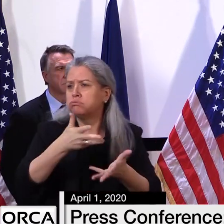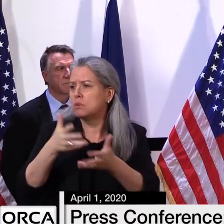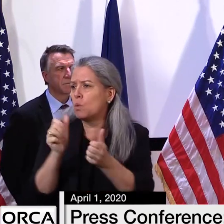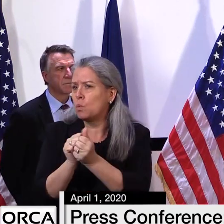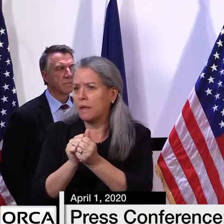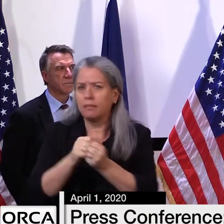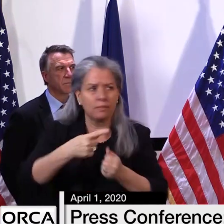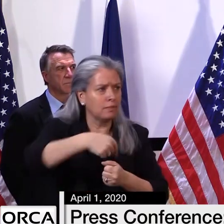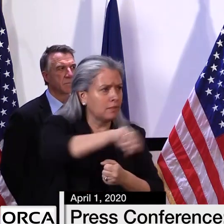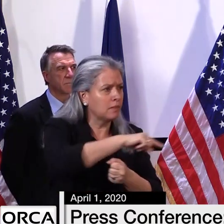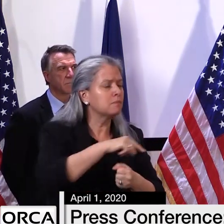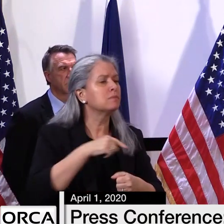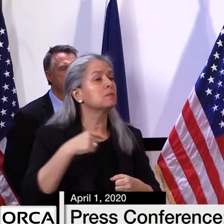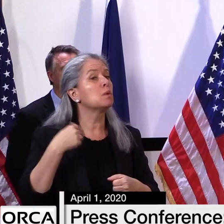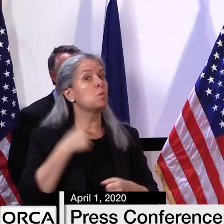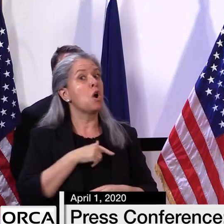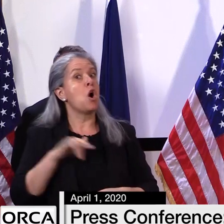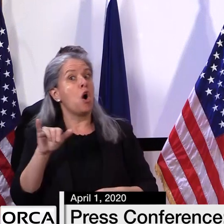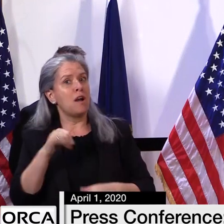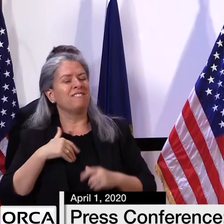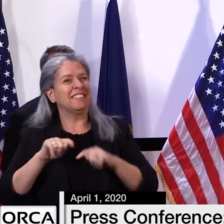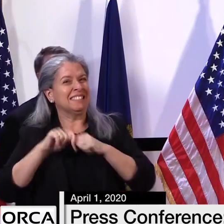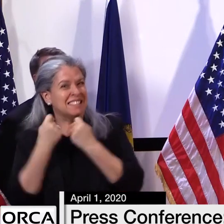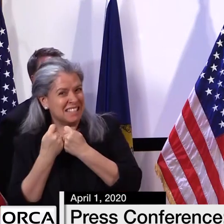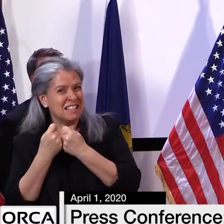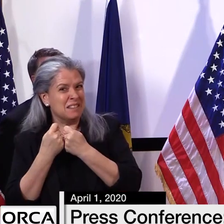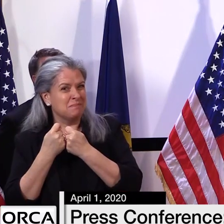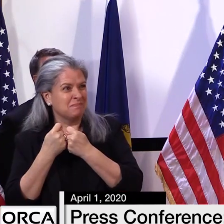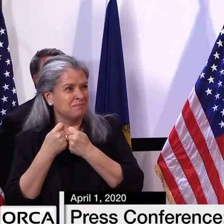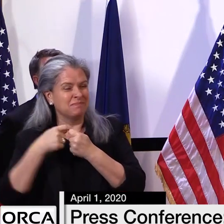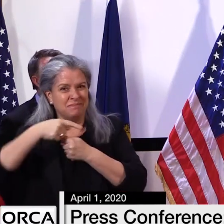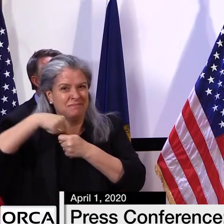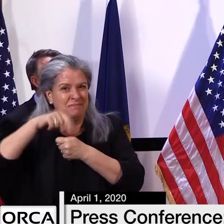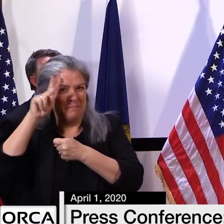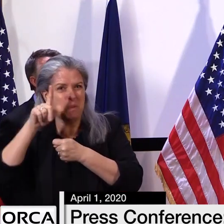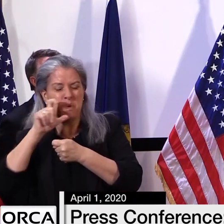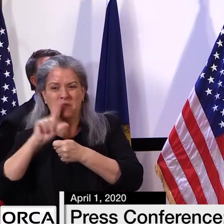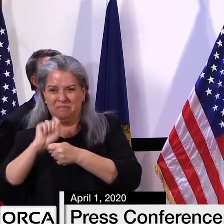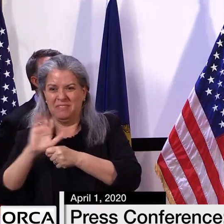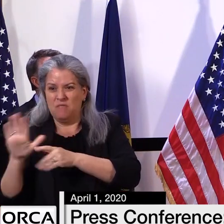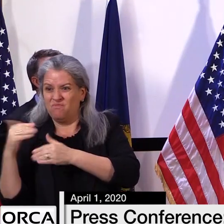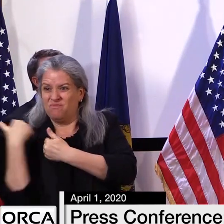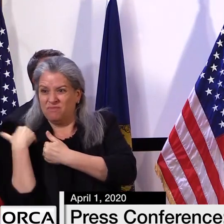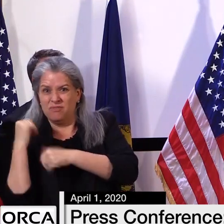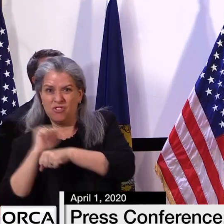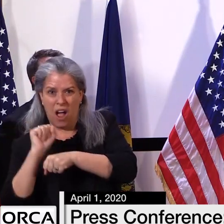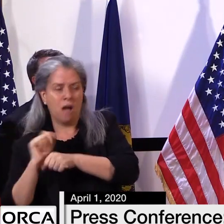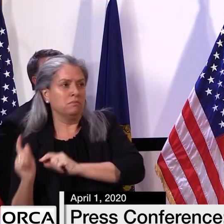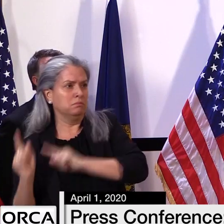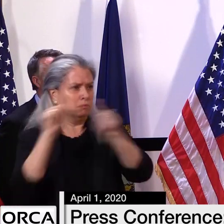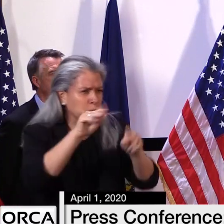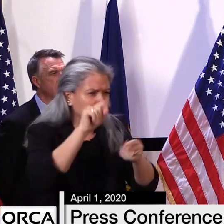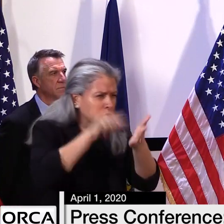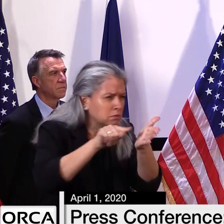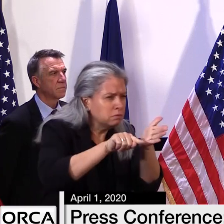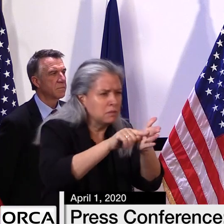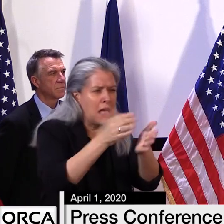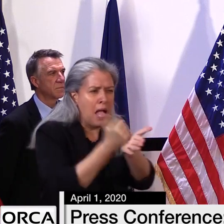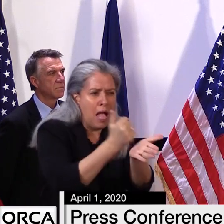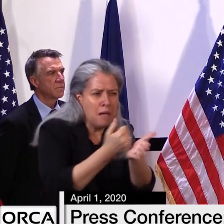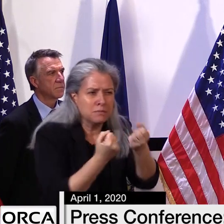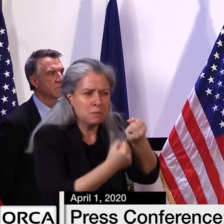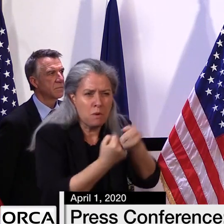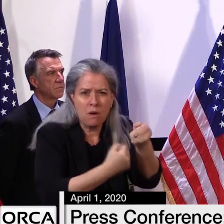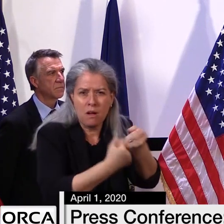outbreak response team that also goes to these, and I just wanted to show you the fact that our outbreak response teams have now